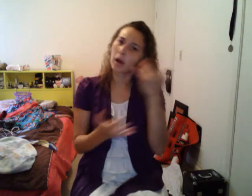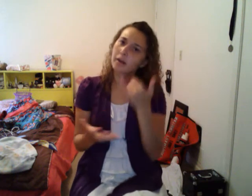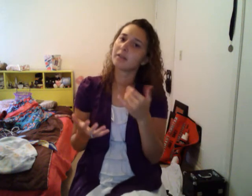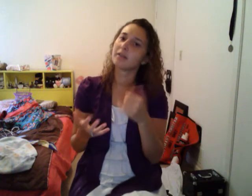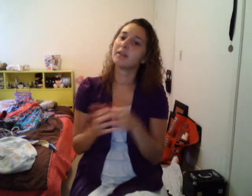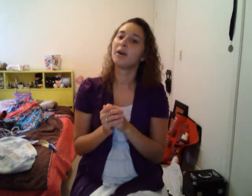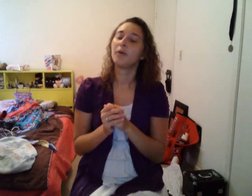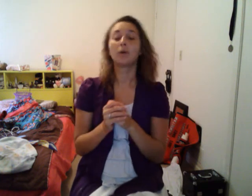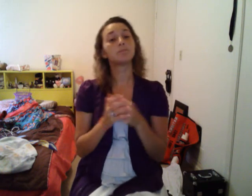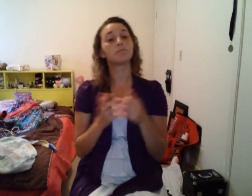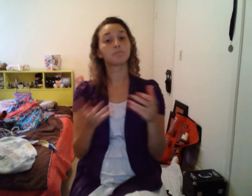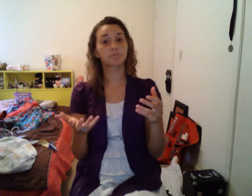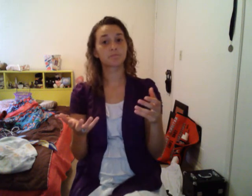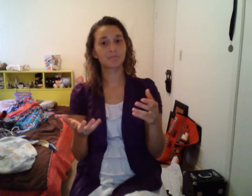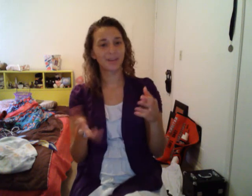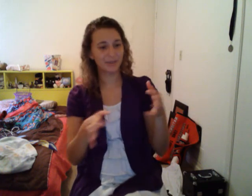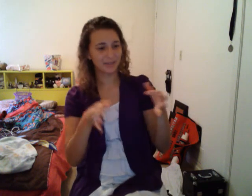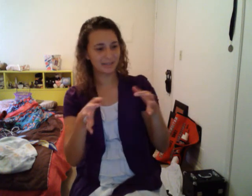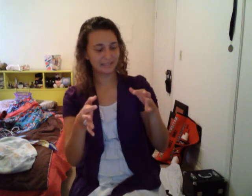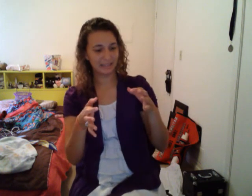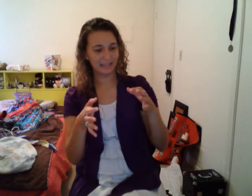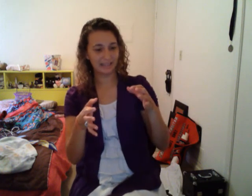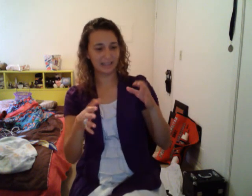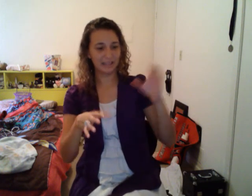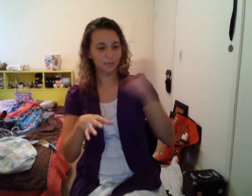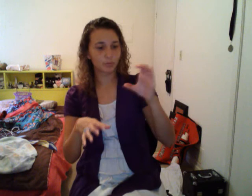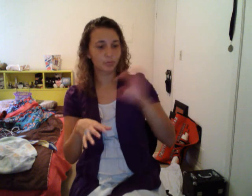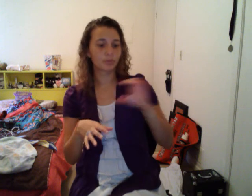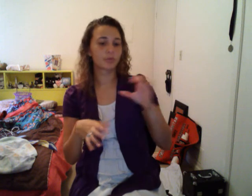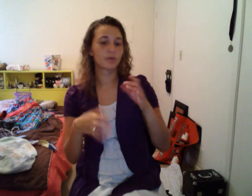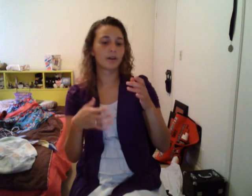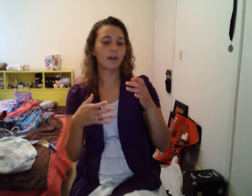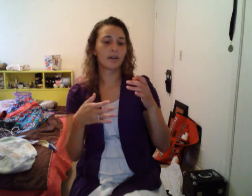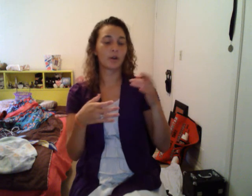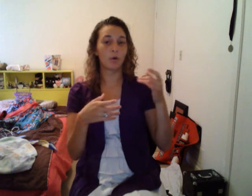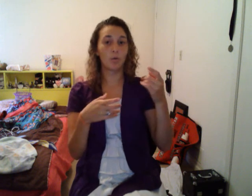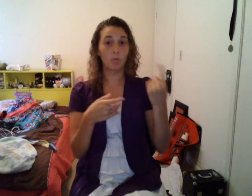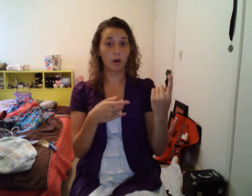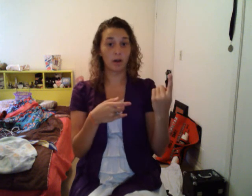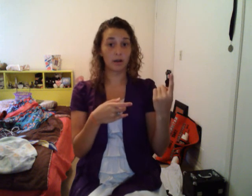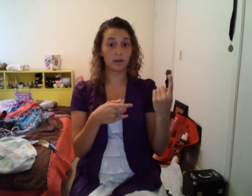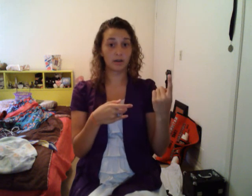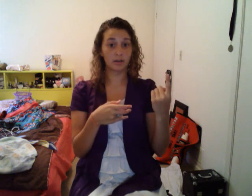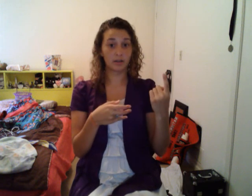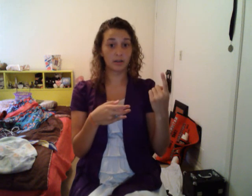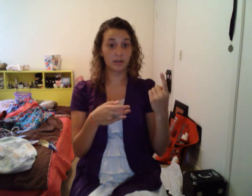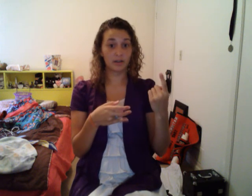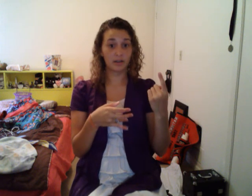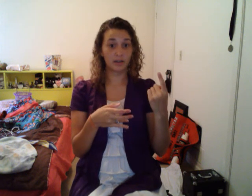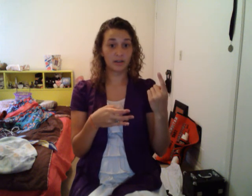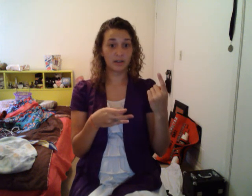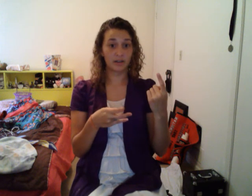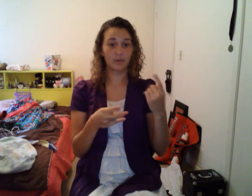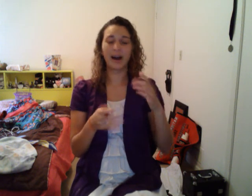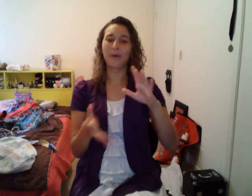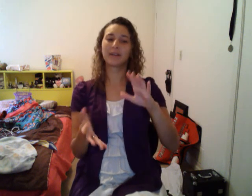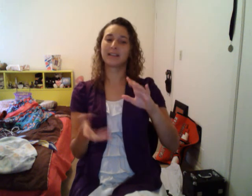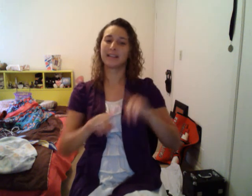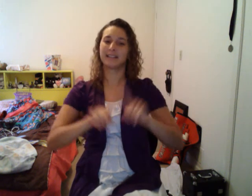slightly alternate possibility of just taking the 1 of the 5 who needs an organ who dies first, using their 4 healthy organs